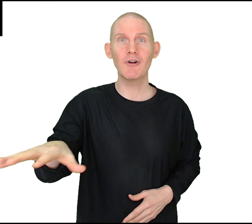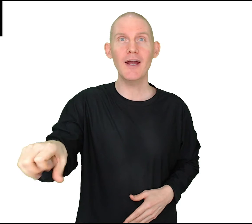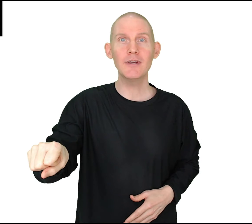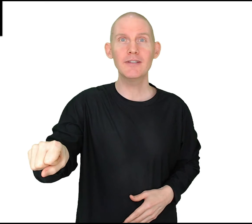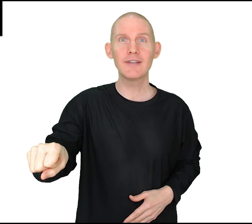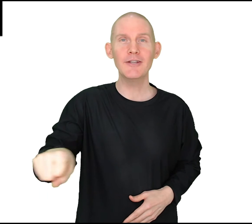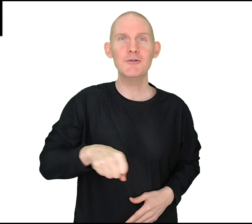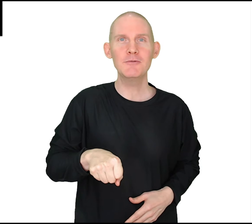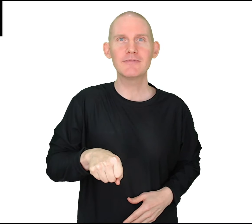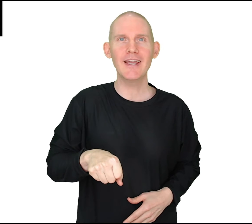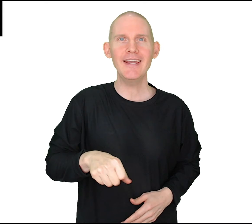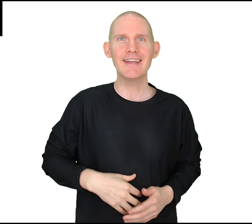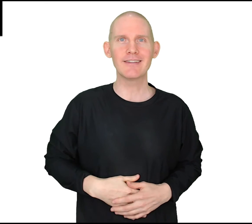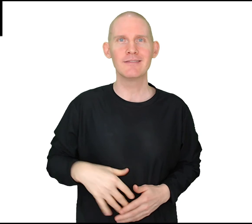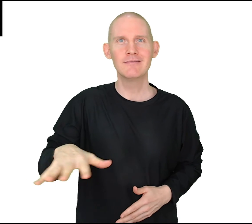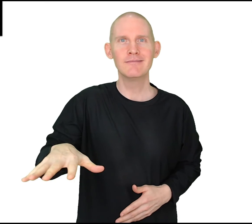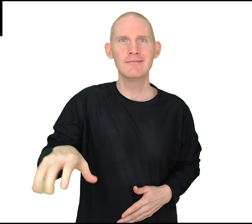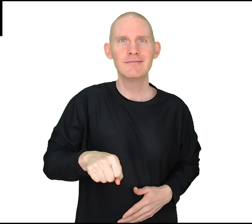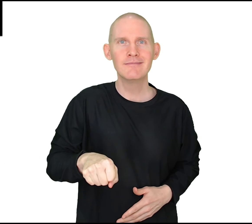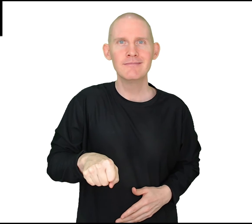it and you take it.